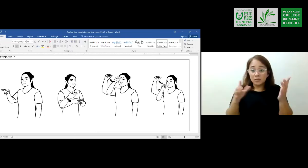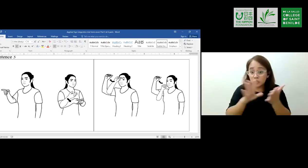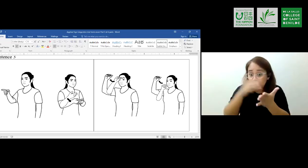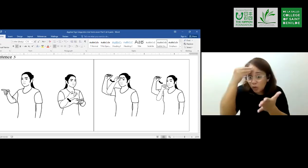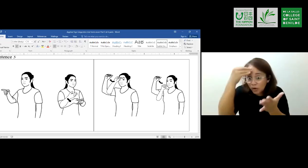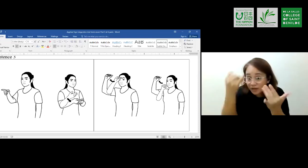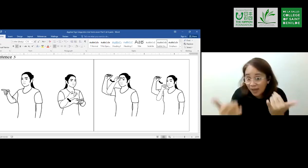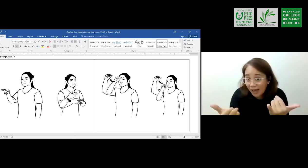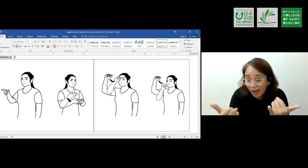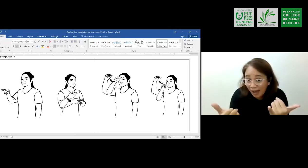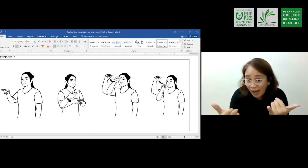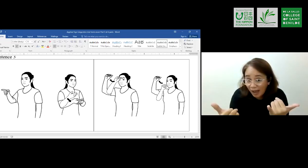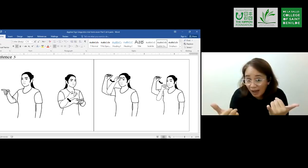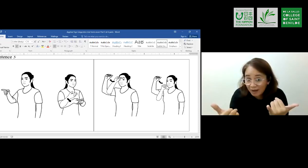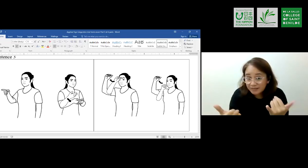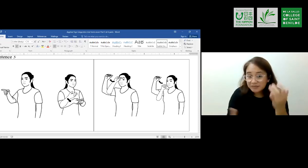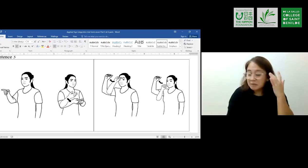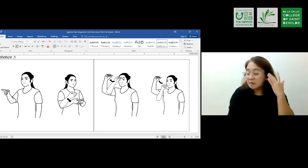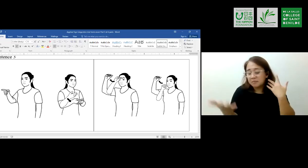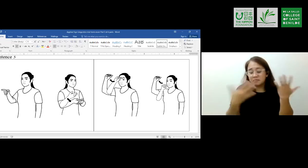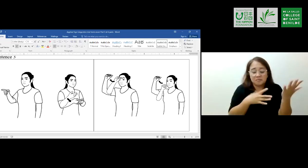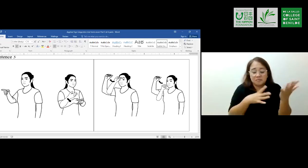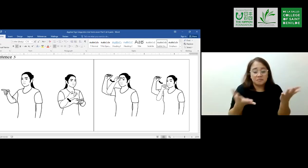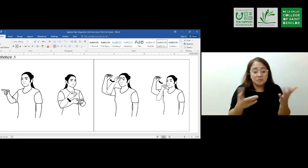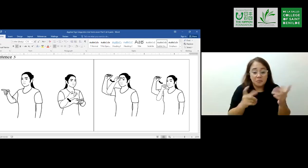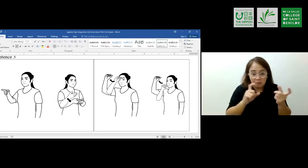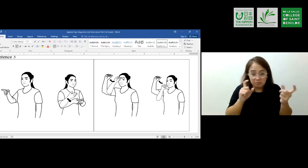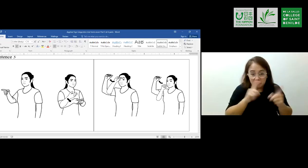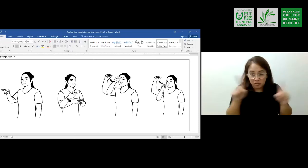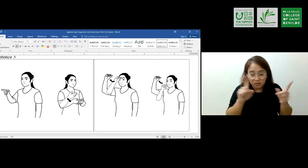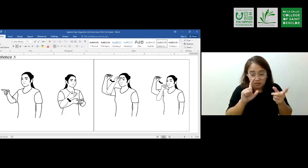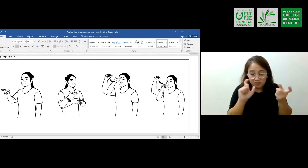much difference for the test. Okay.